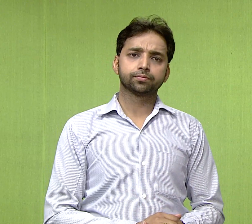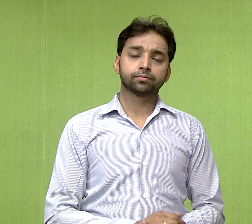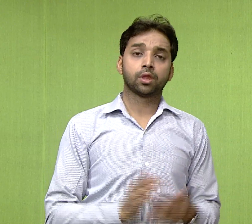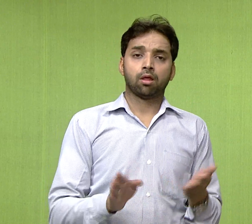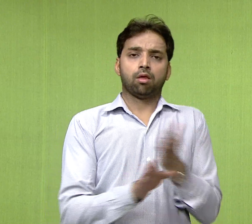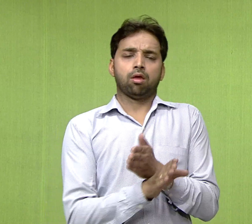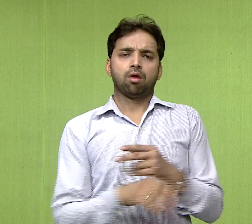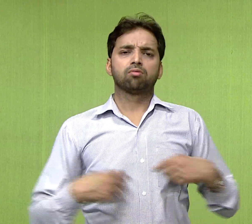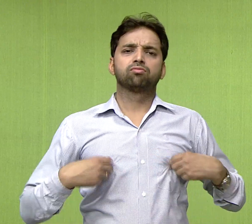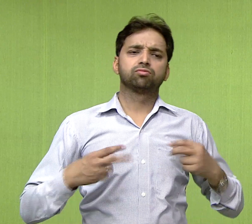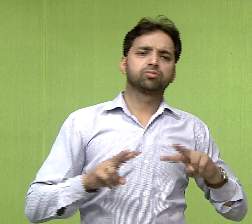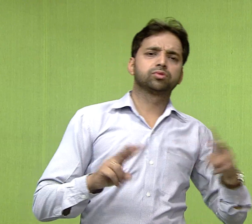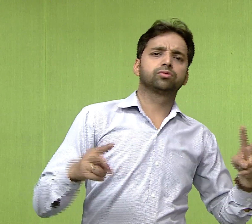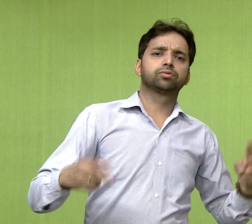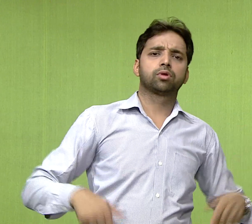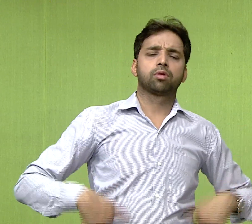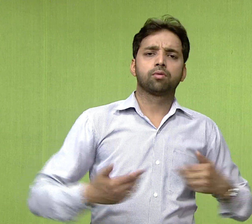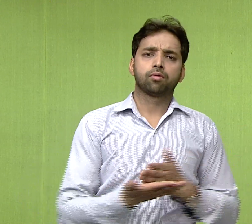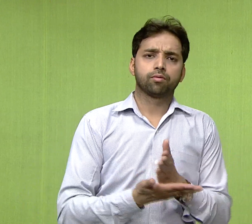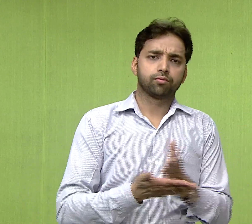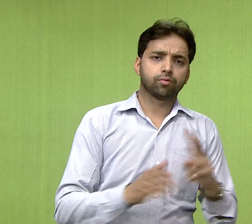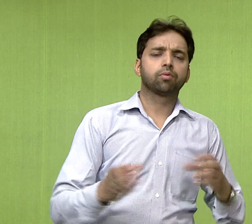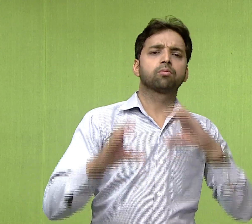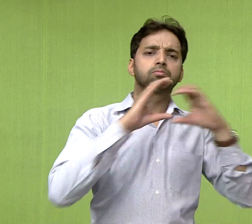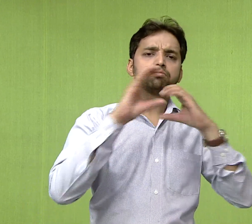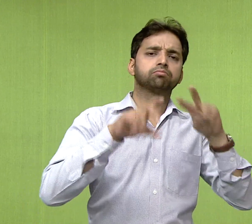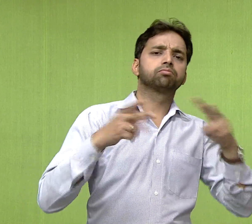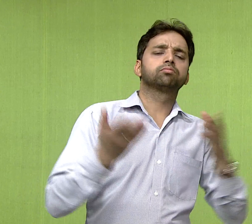and ways of dressing and different ways of communication?